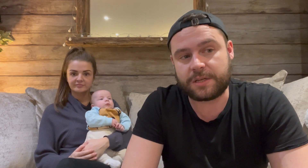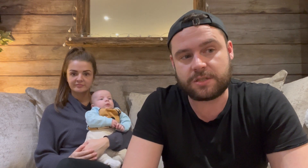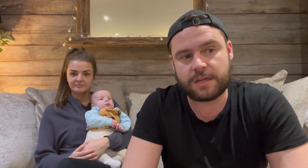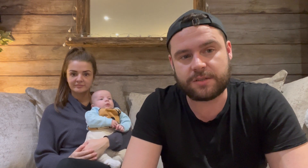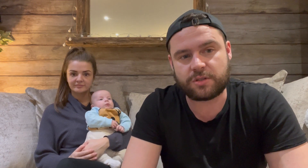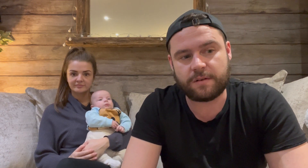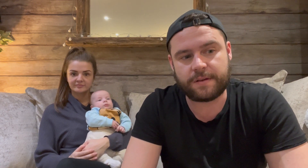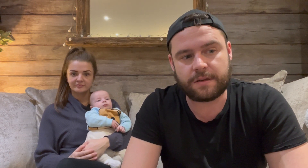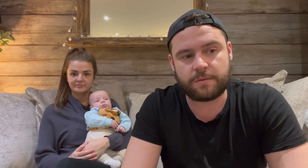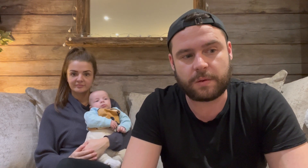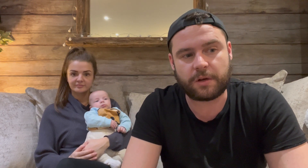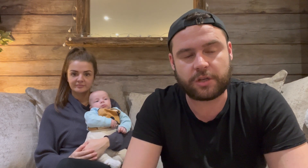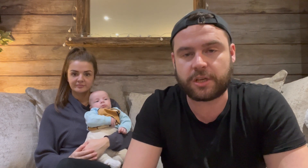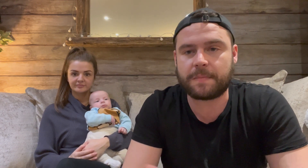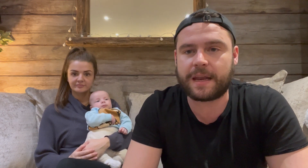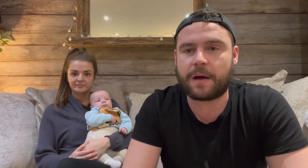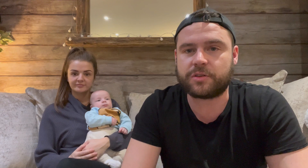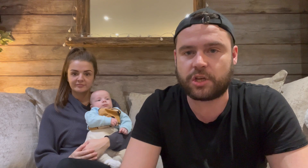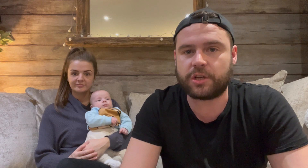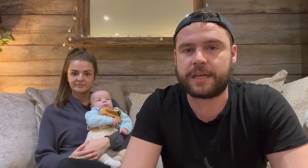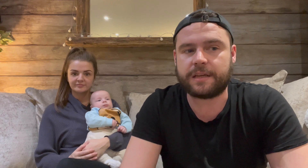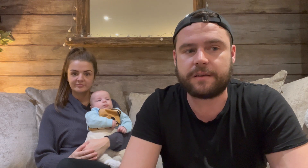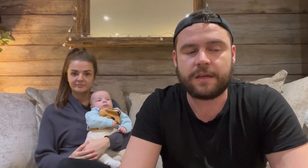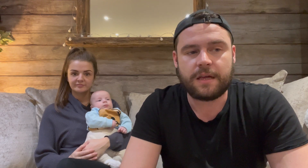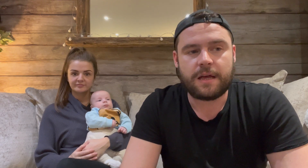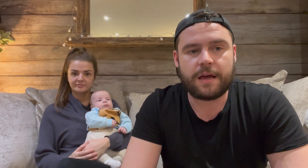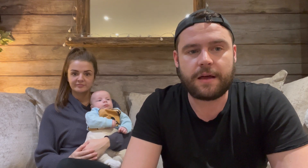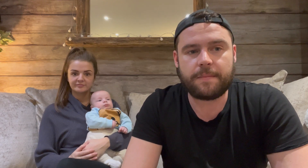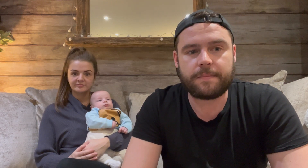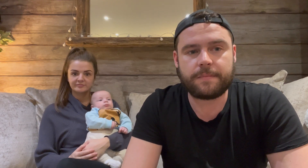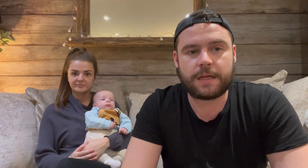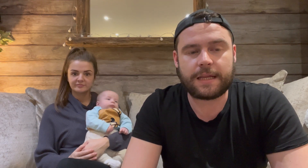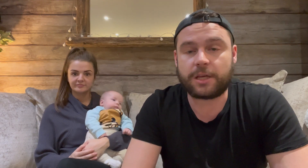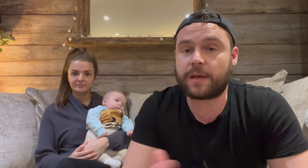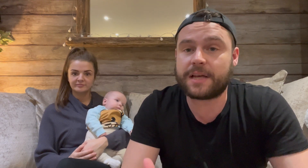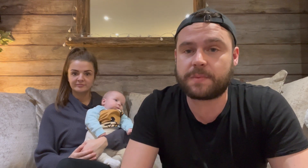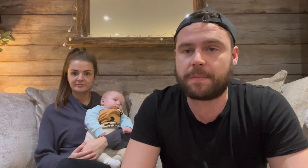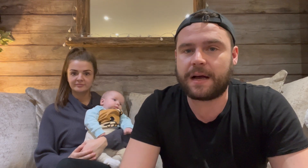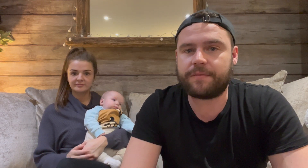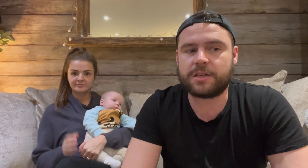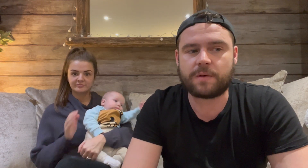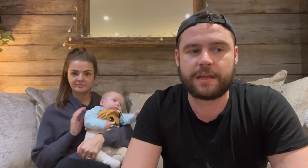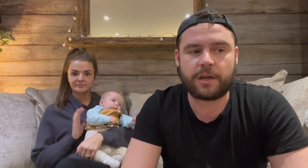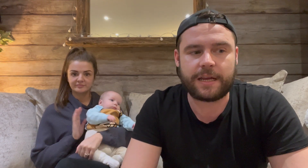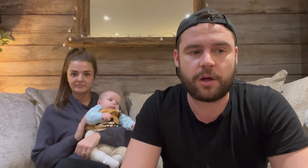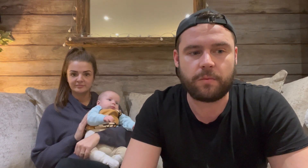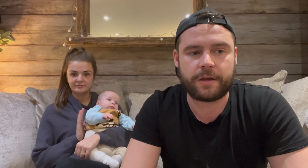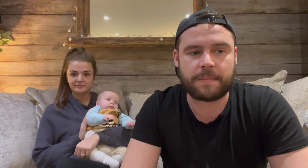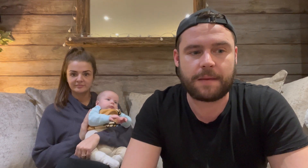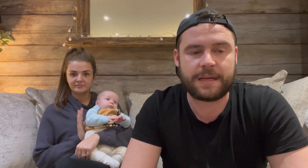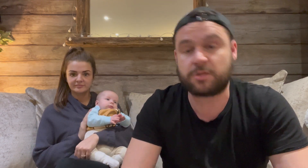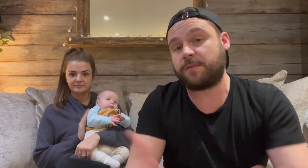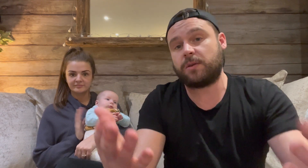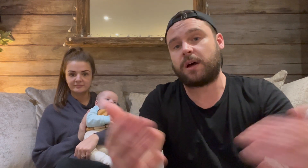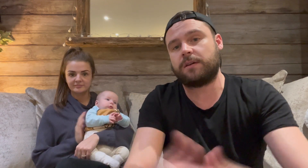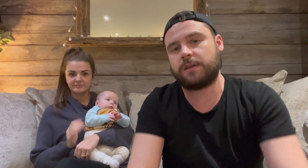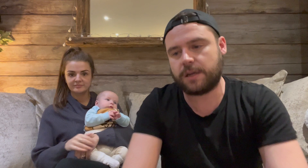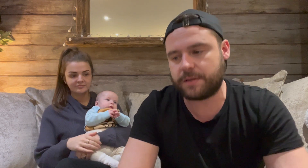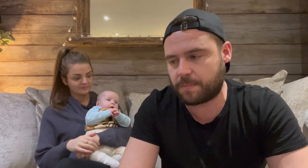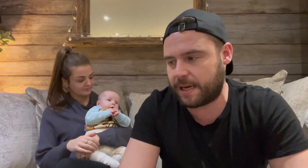and stuff. And we want to document our journey and let you guys be a part of it as well, in hope that it might make some of you lot, you know, inspire some of